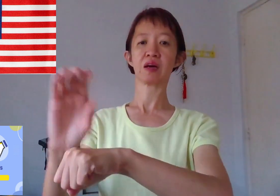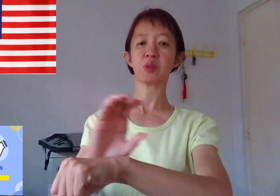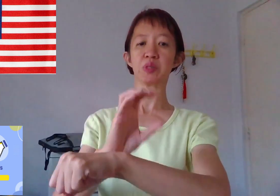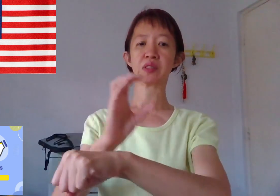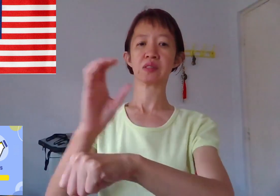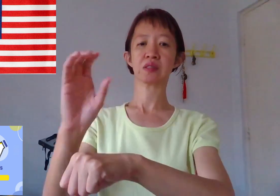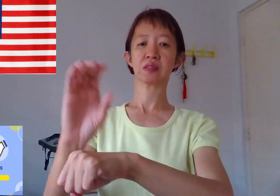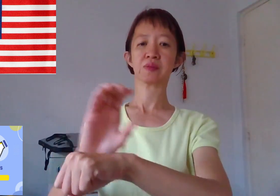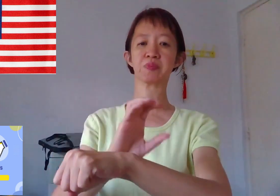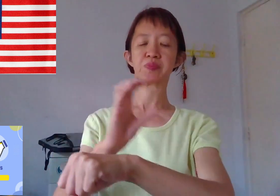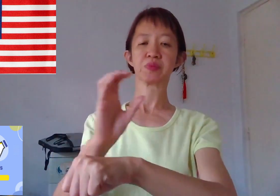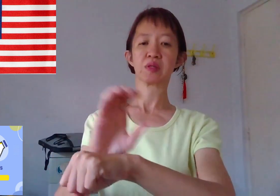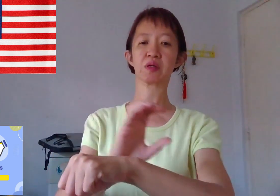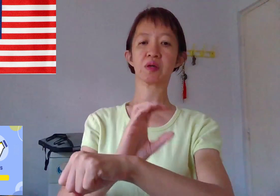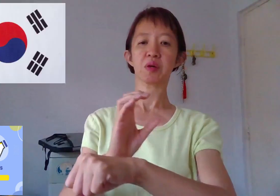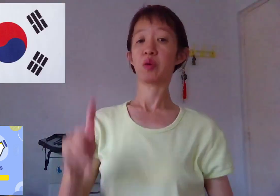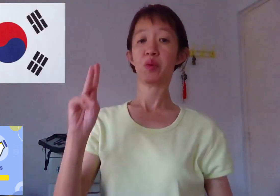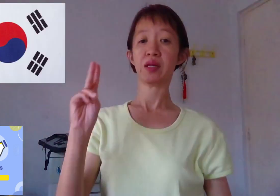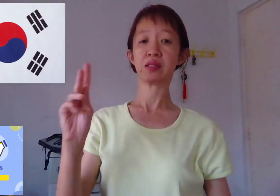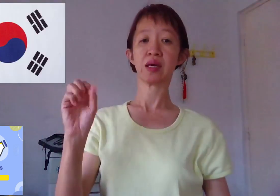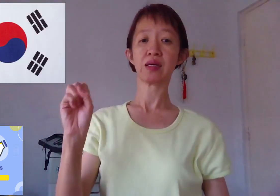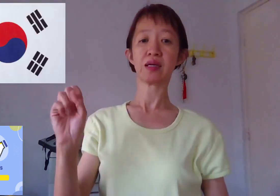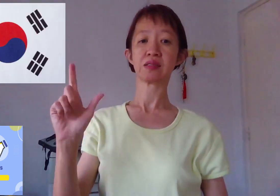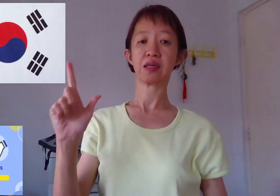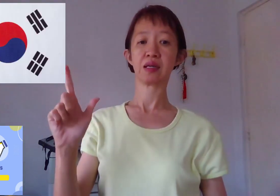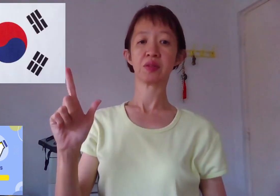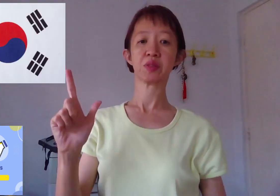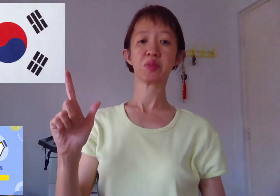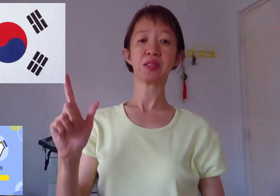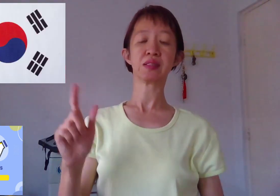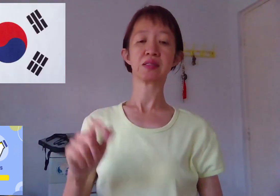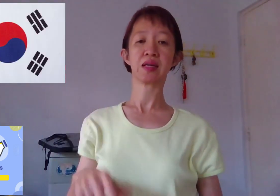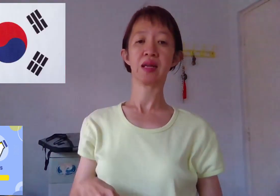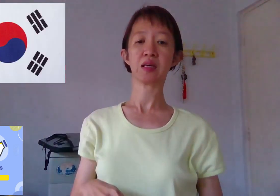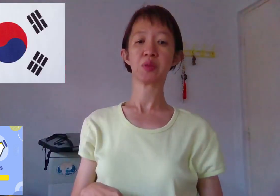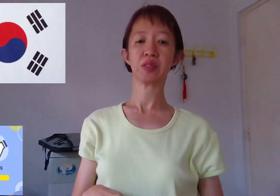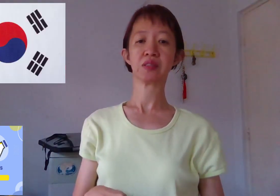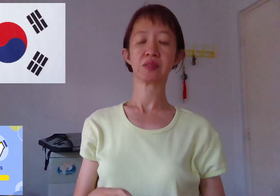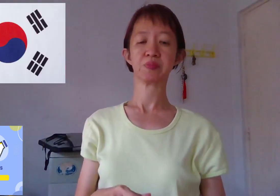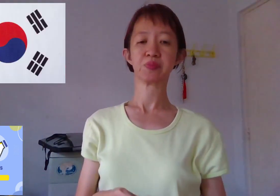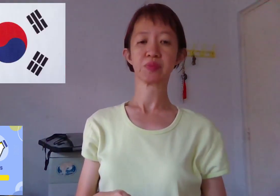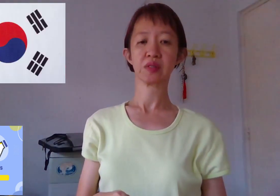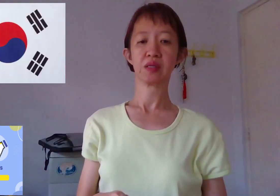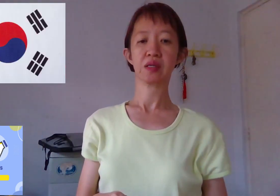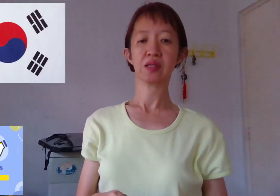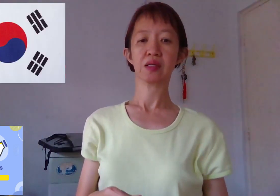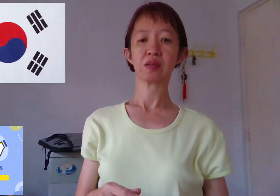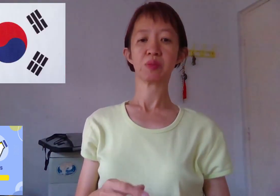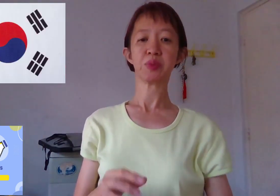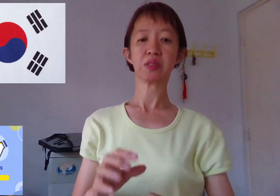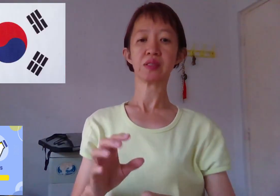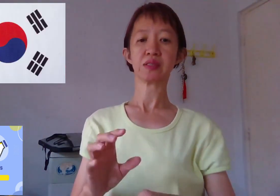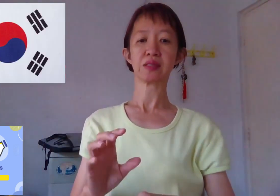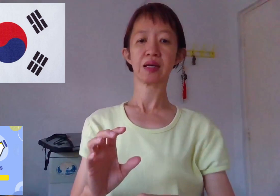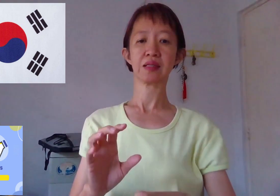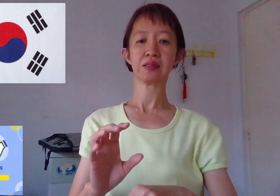downward. While in KSL or Korean Sign Language, computer is signed